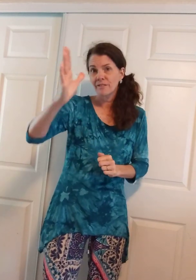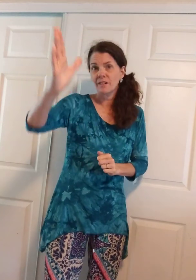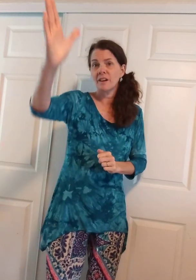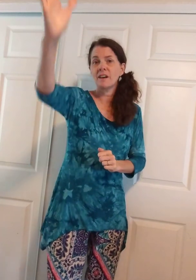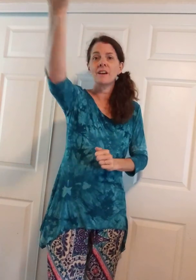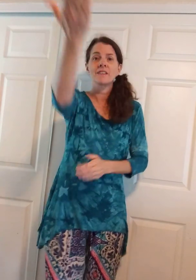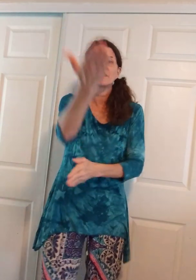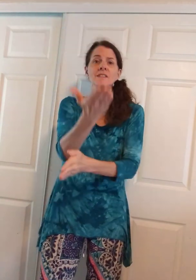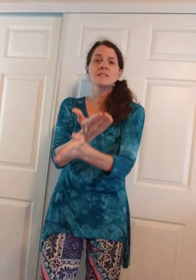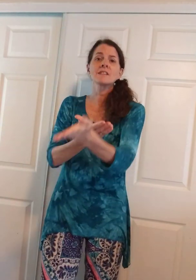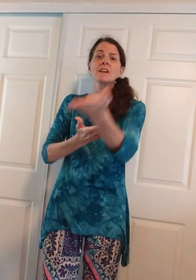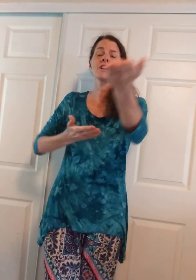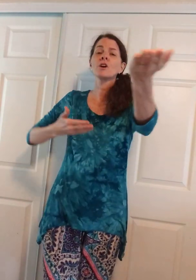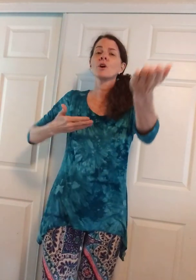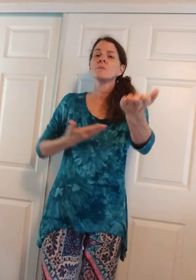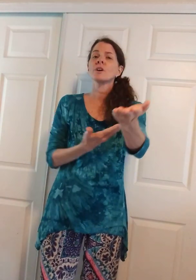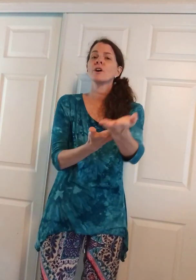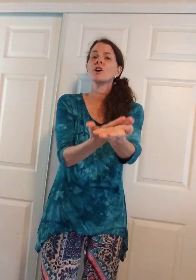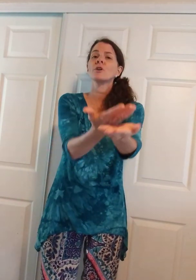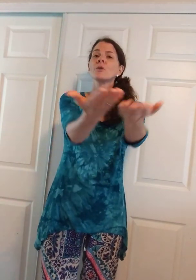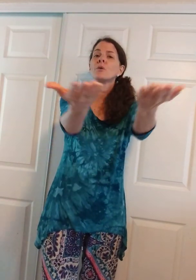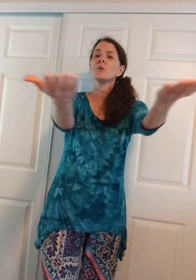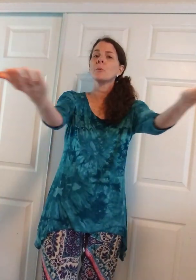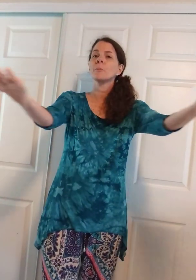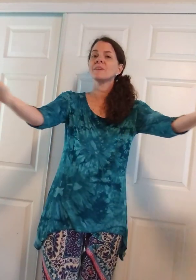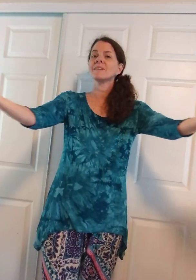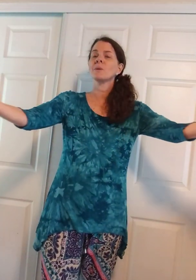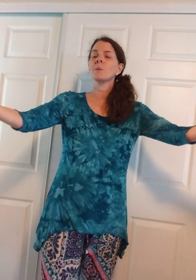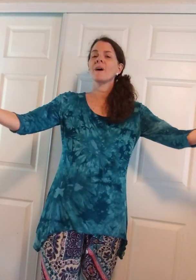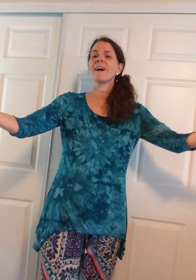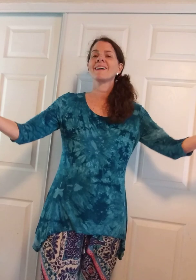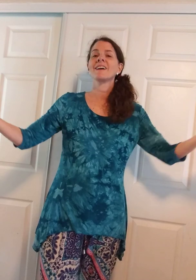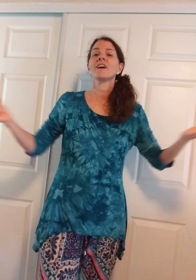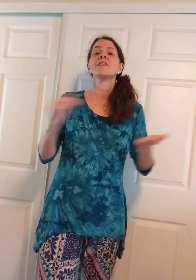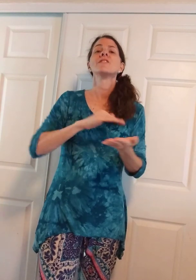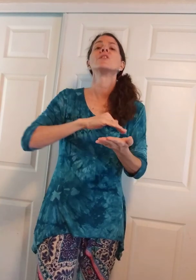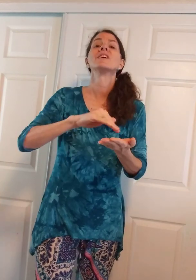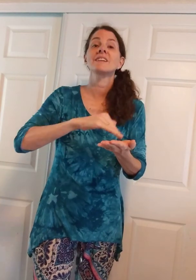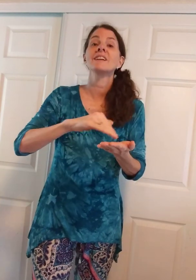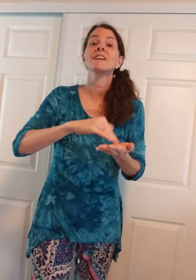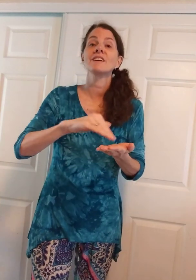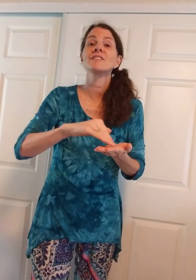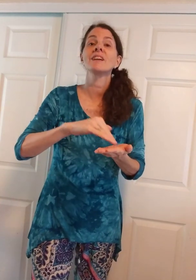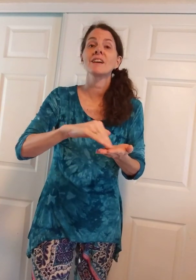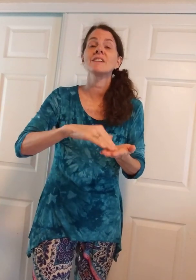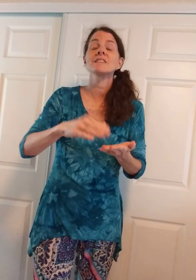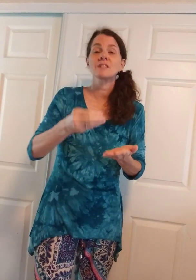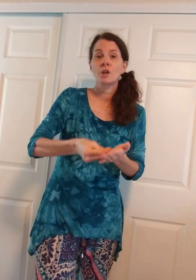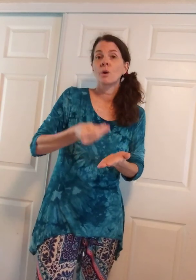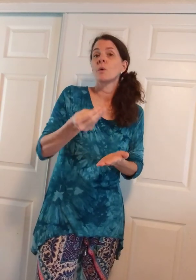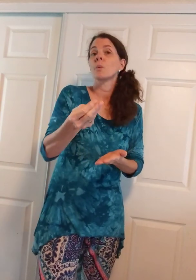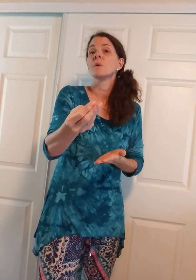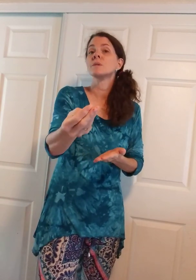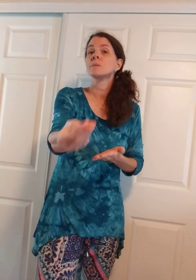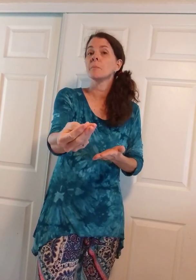Father's arms are open wide, forgiveness was